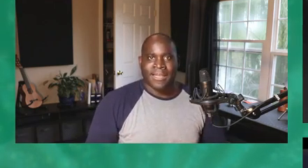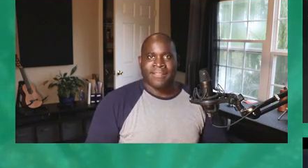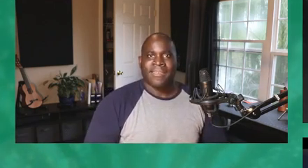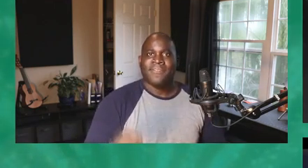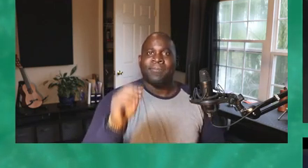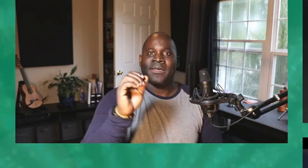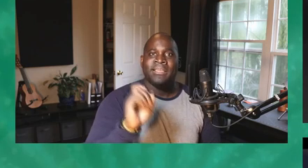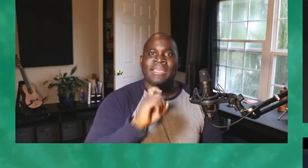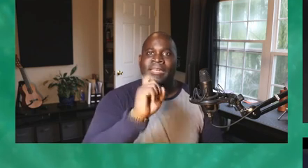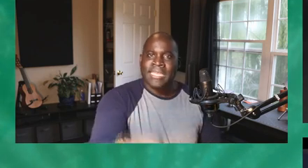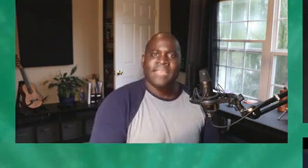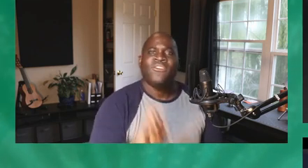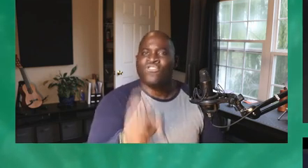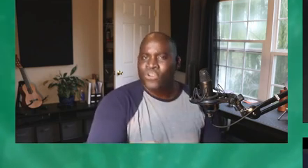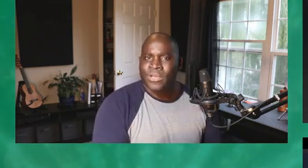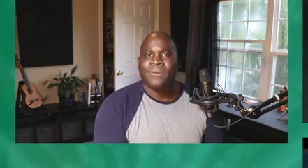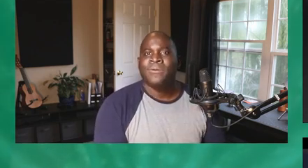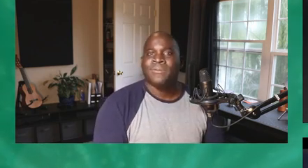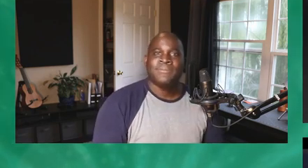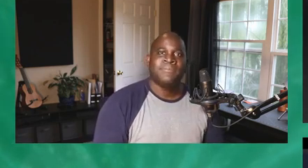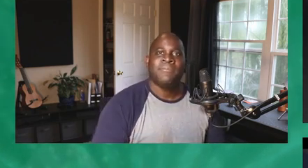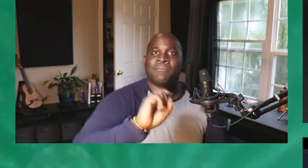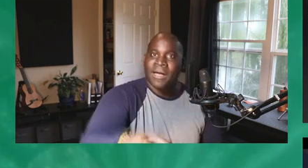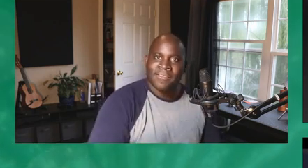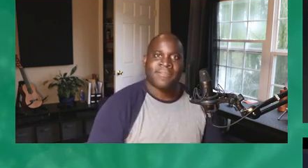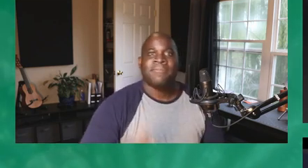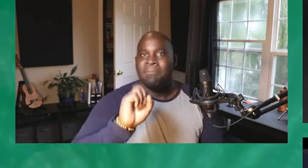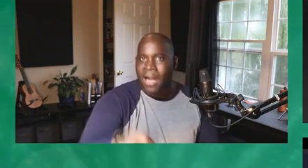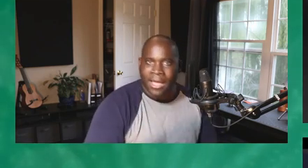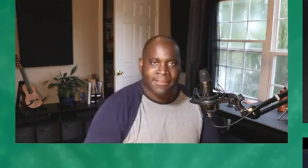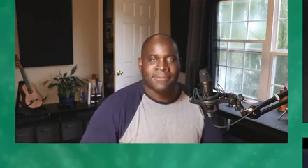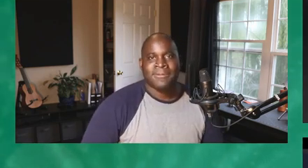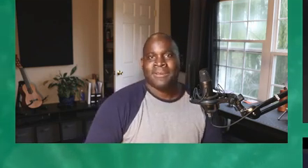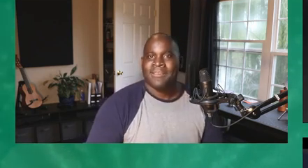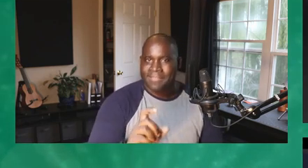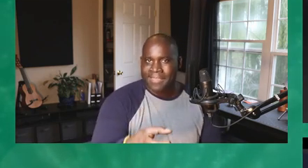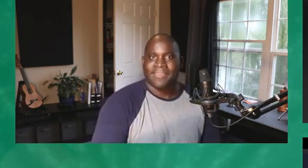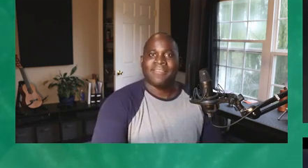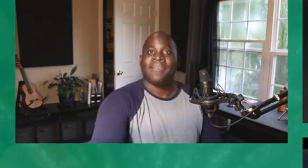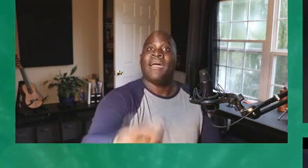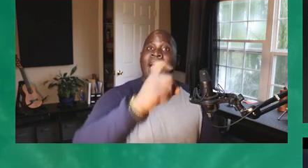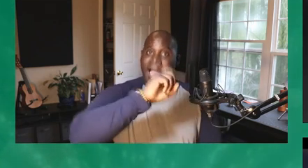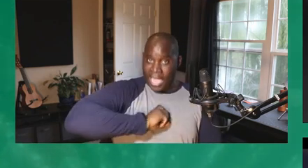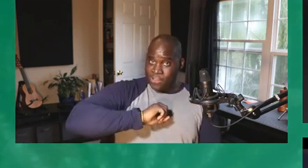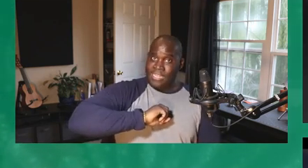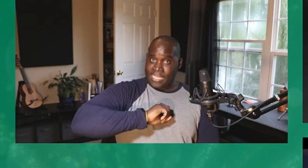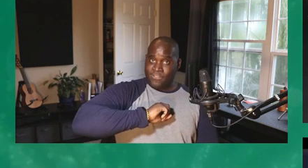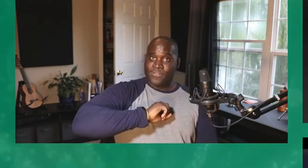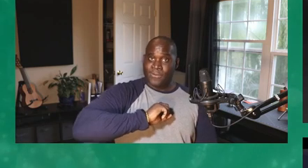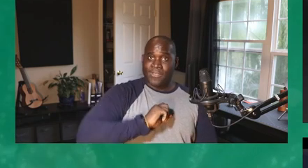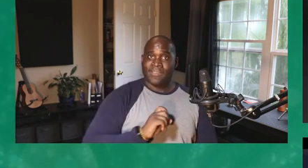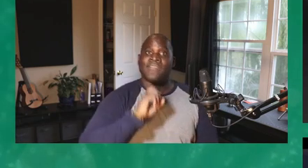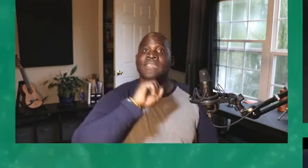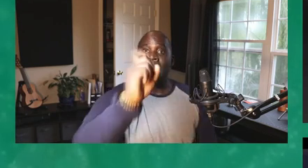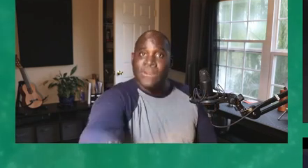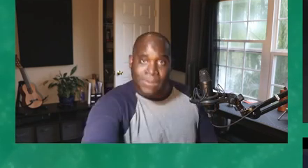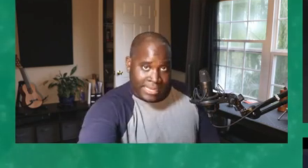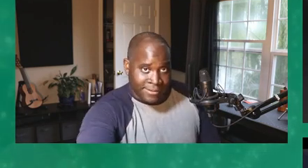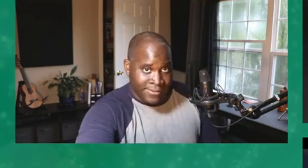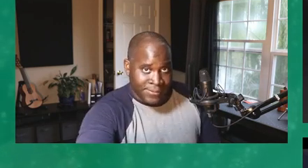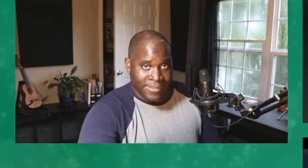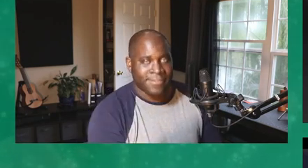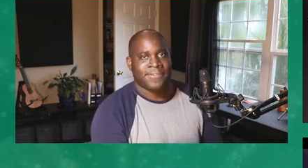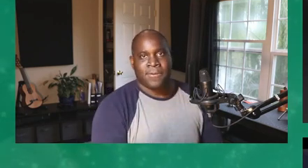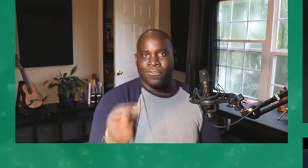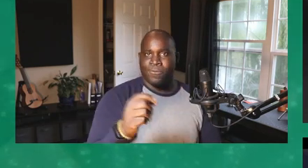completely different context. But need, should, must, ought. It's like this. I need to do this. You